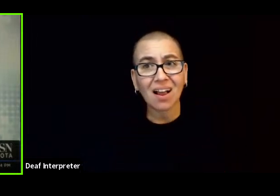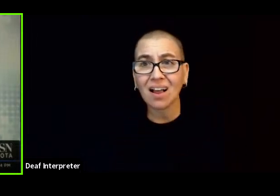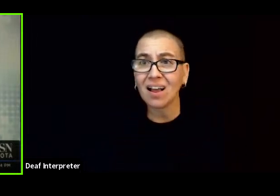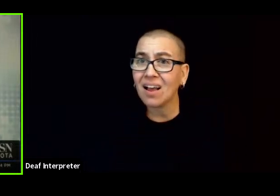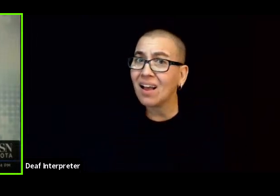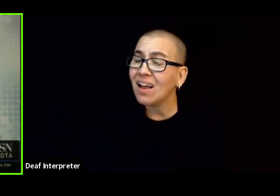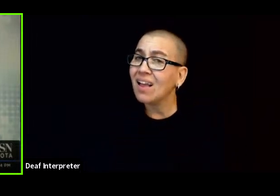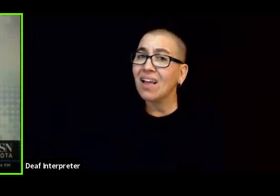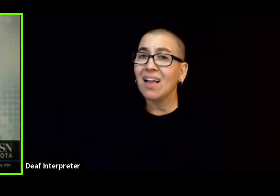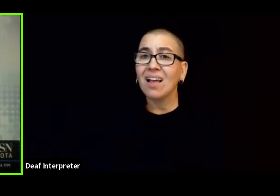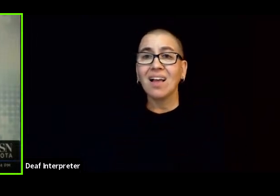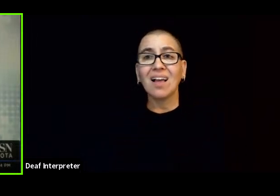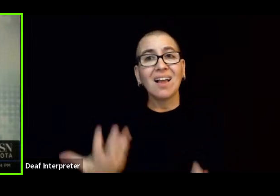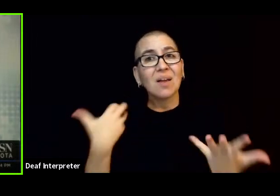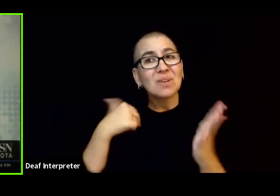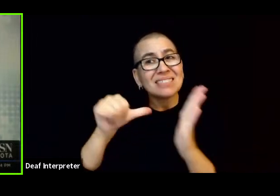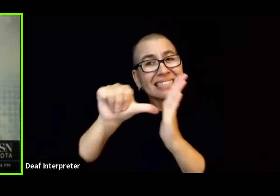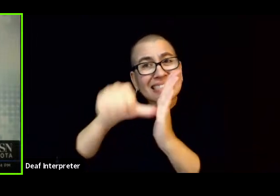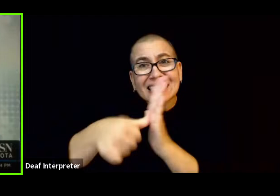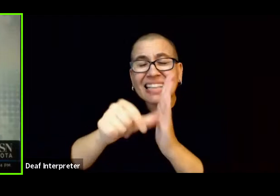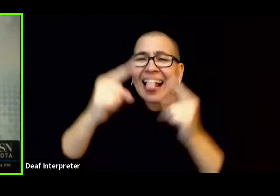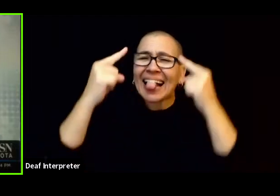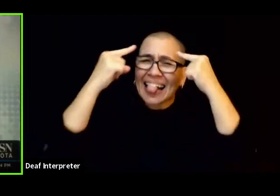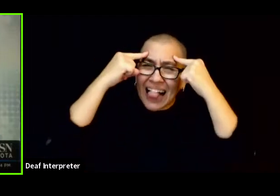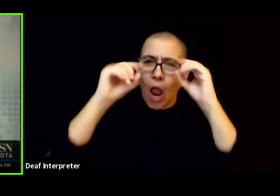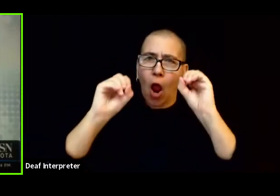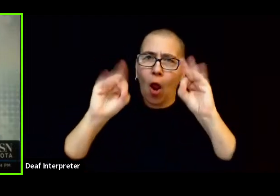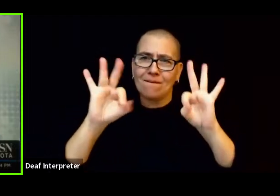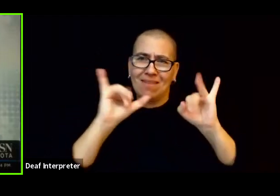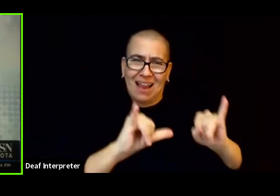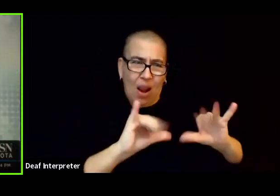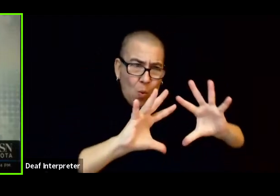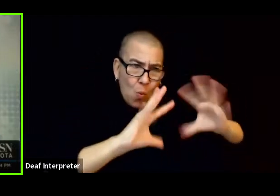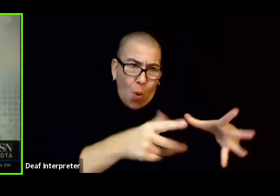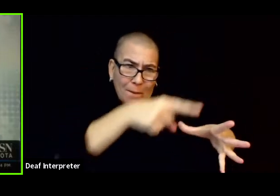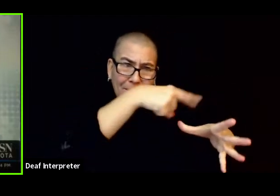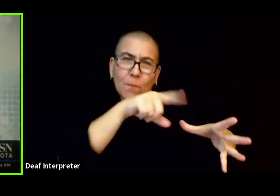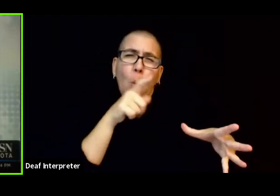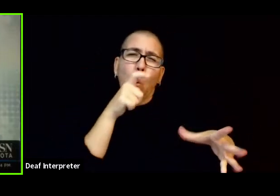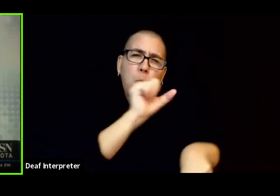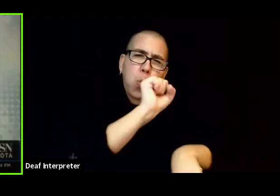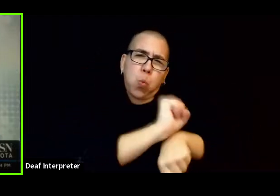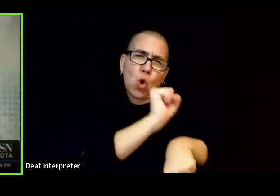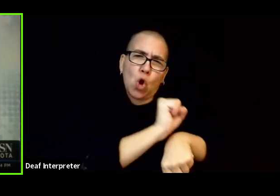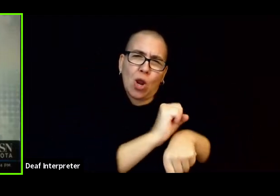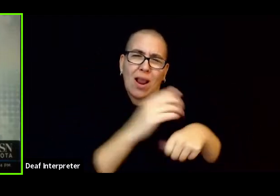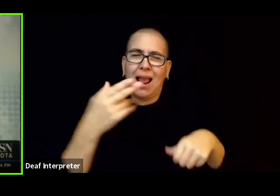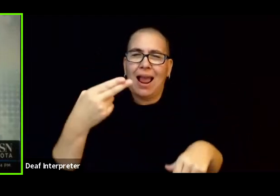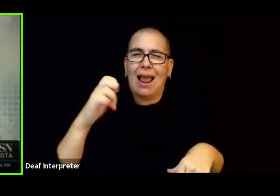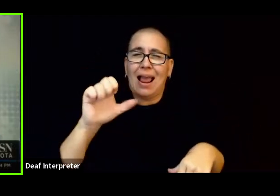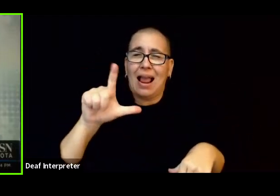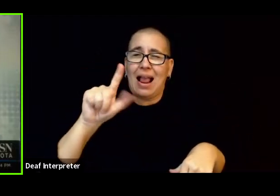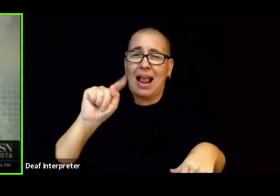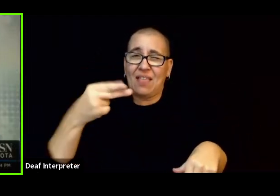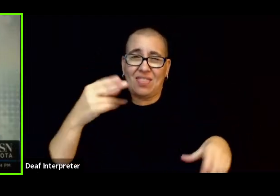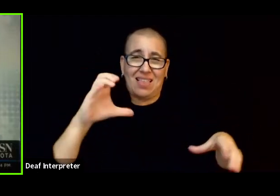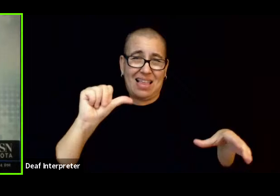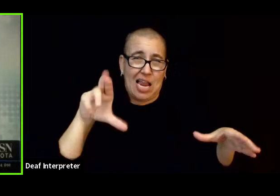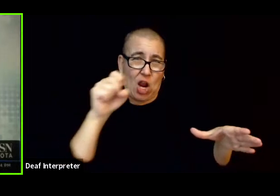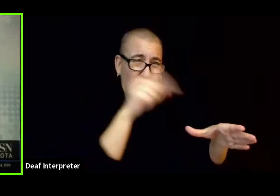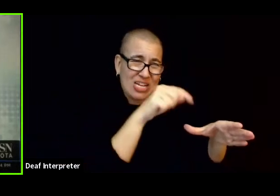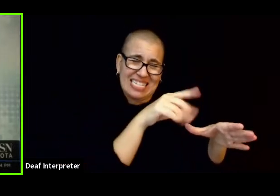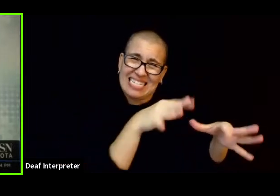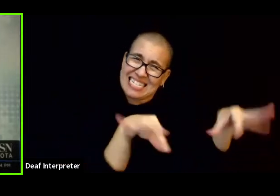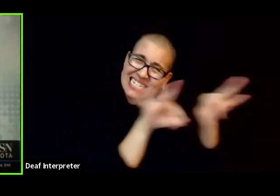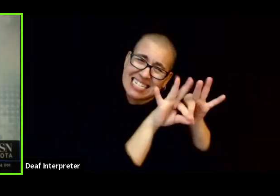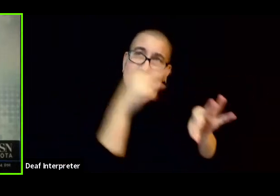working very closely together. It's just an unprecedented level of collaboration and data sharing with each other and with